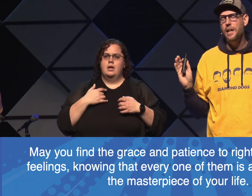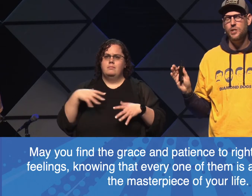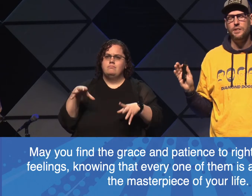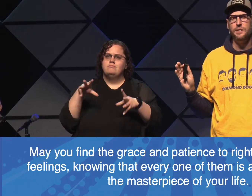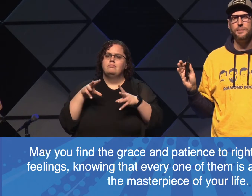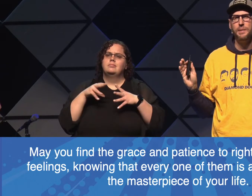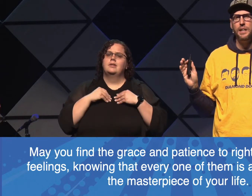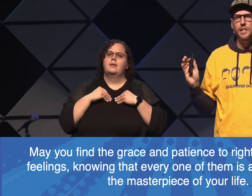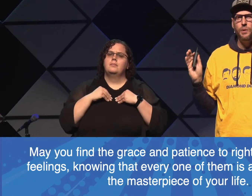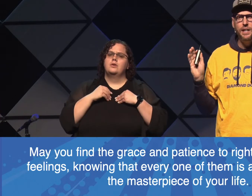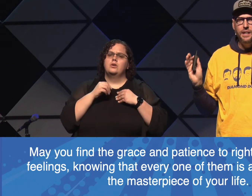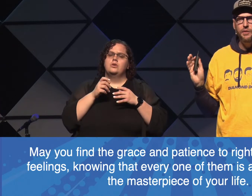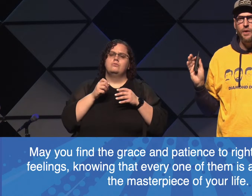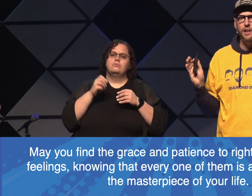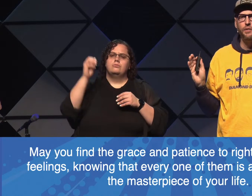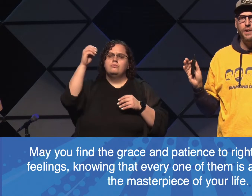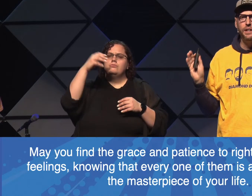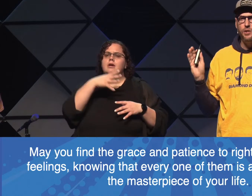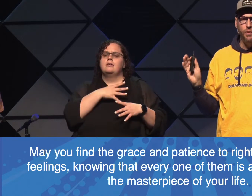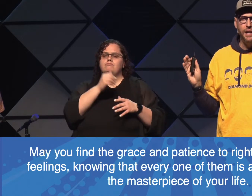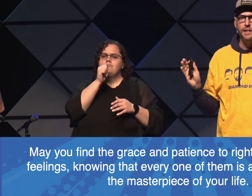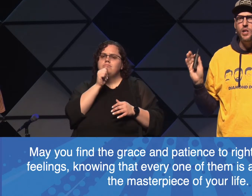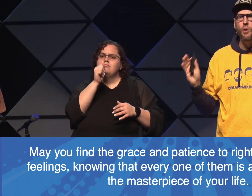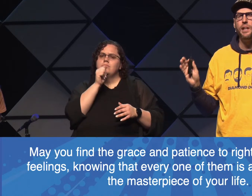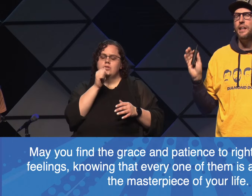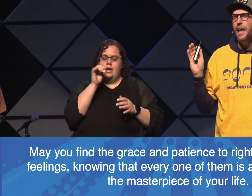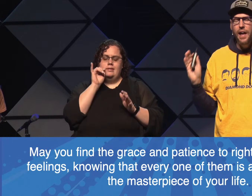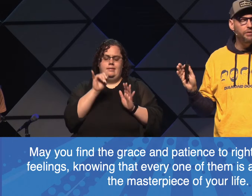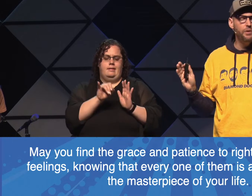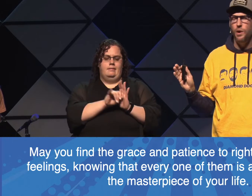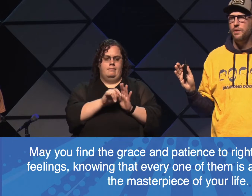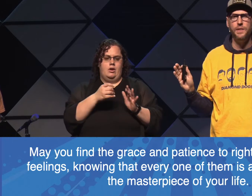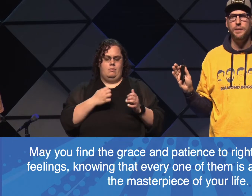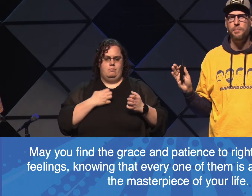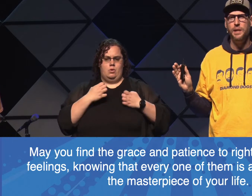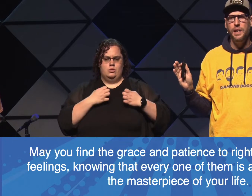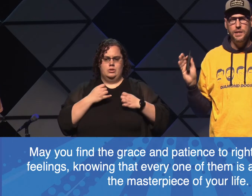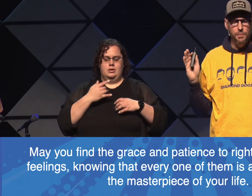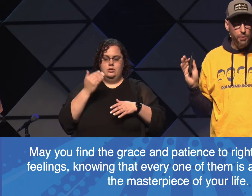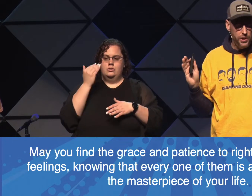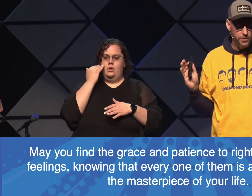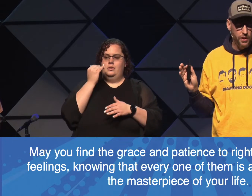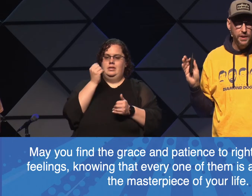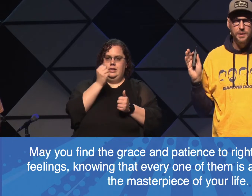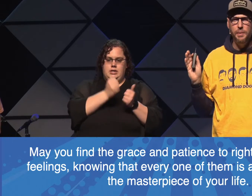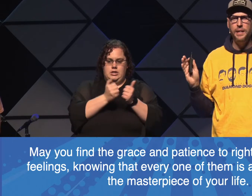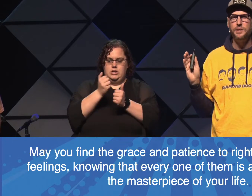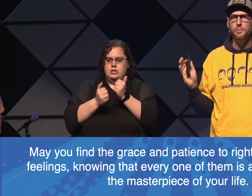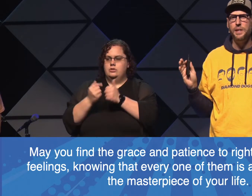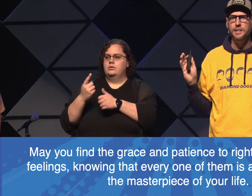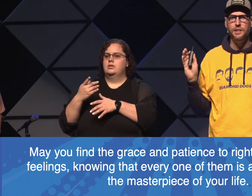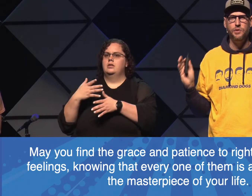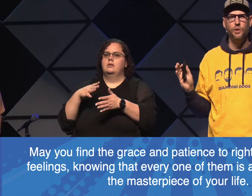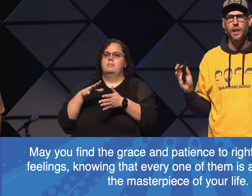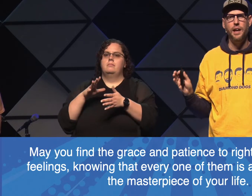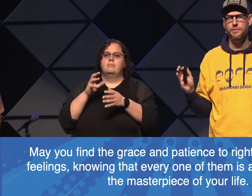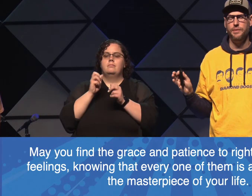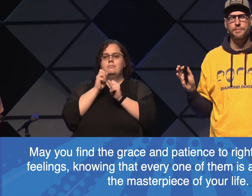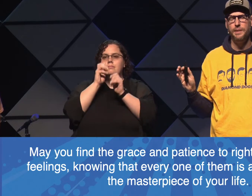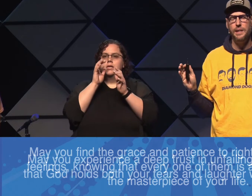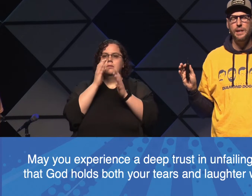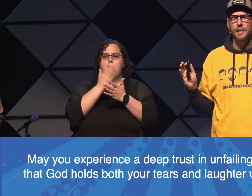and patience to identify your feelings rightly, knowing that every one of them is a brushstroke in the masterpiece of your